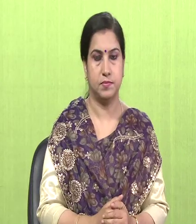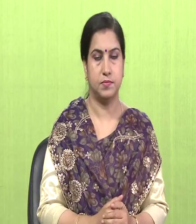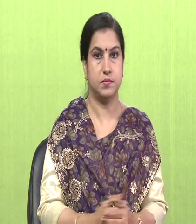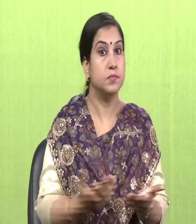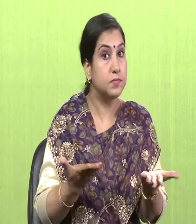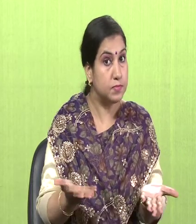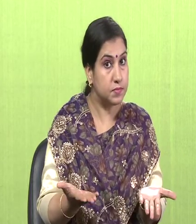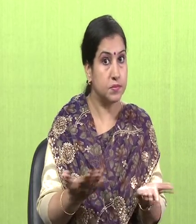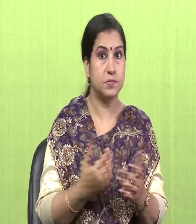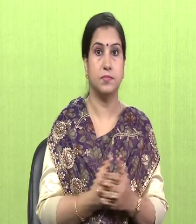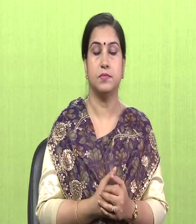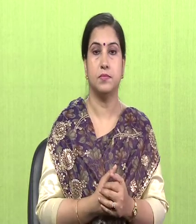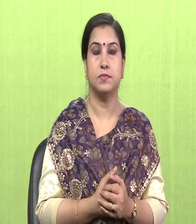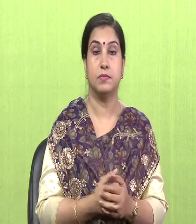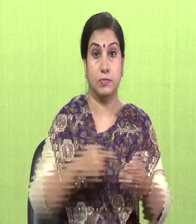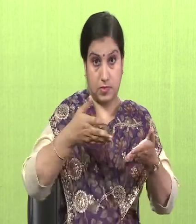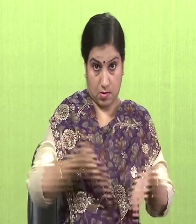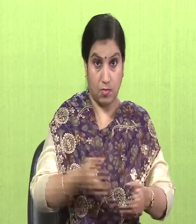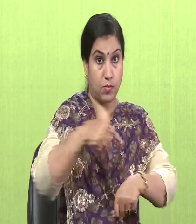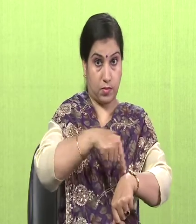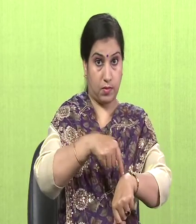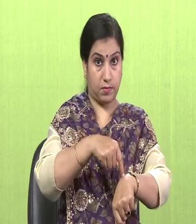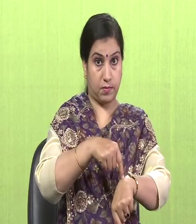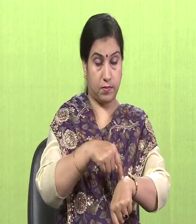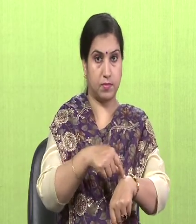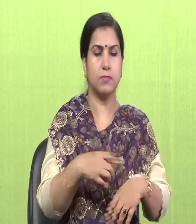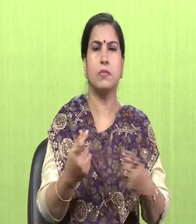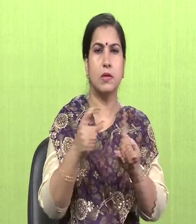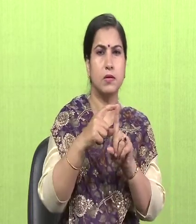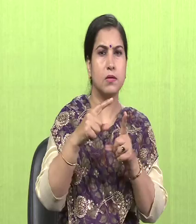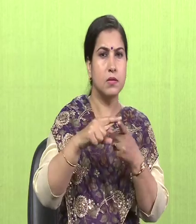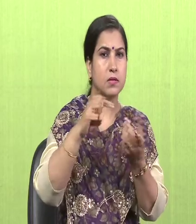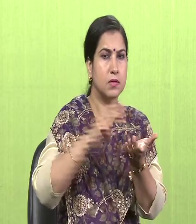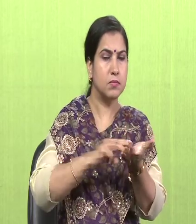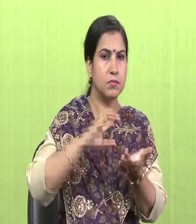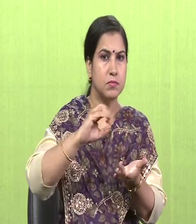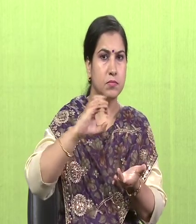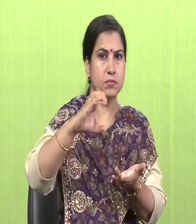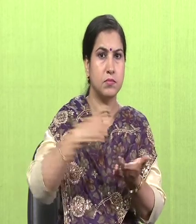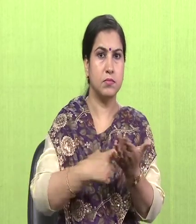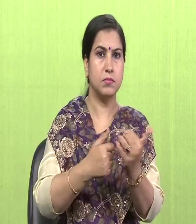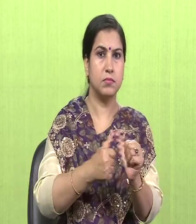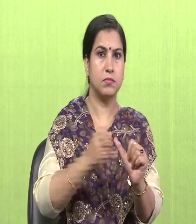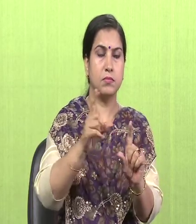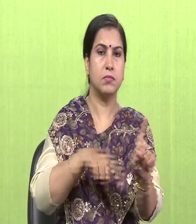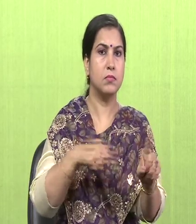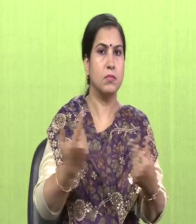However, in today's time, democracy is just not limited to